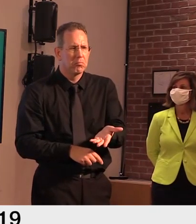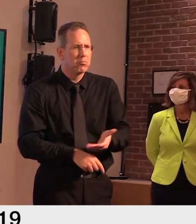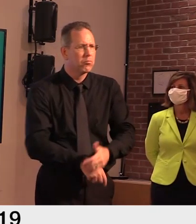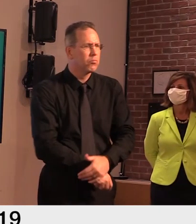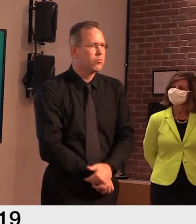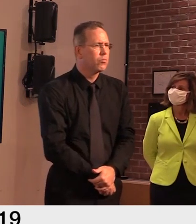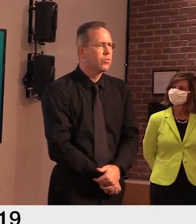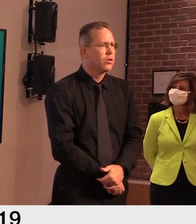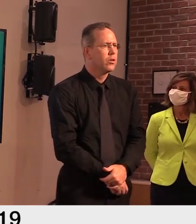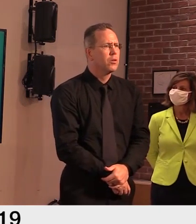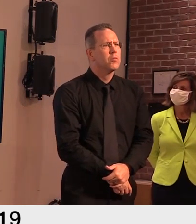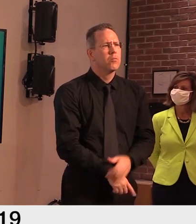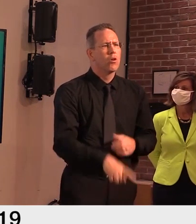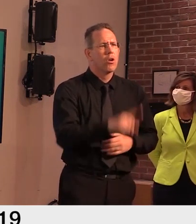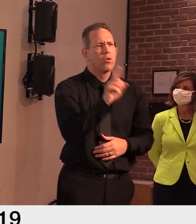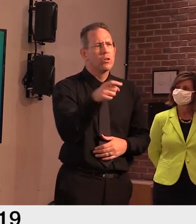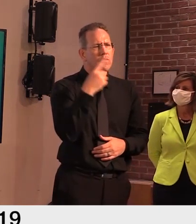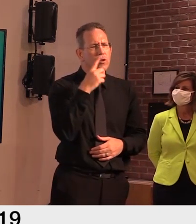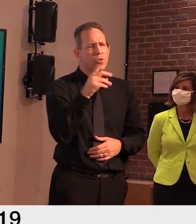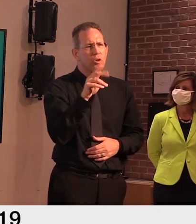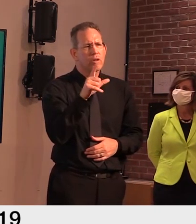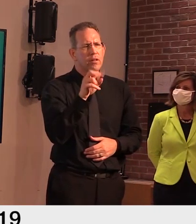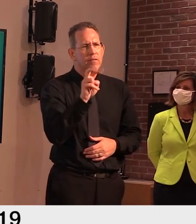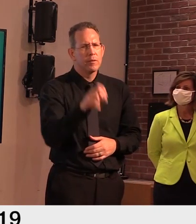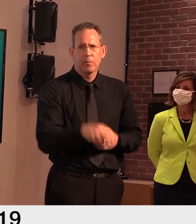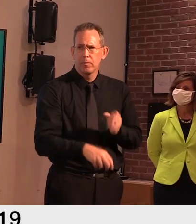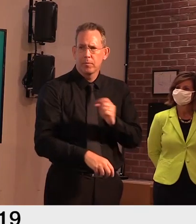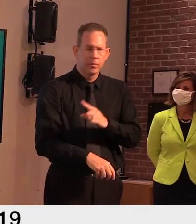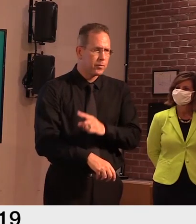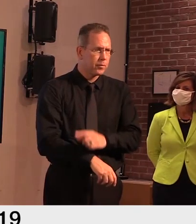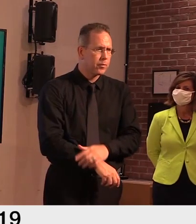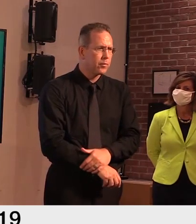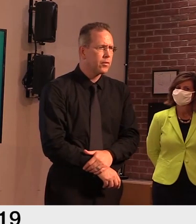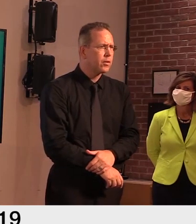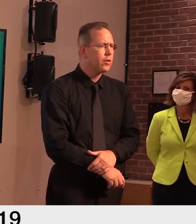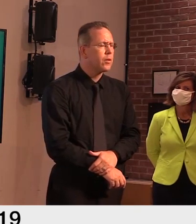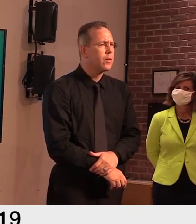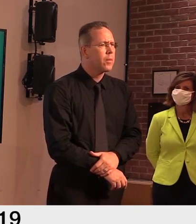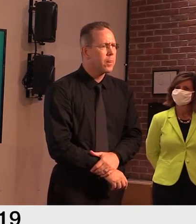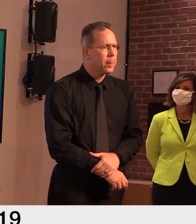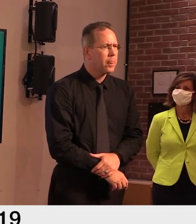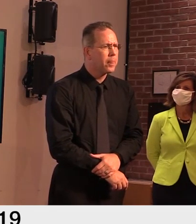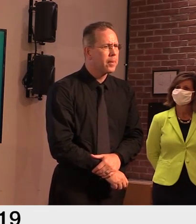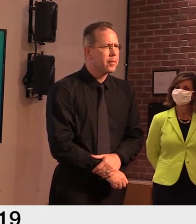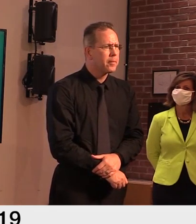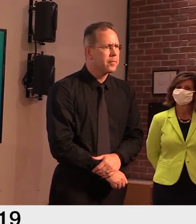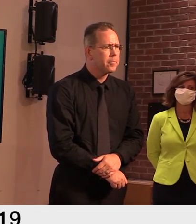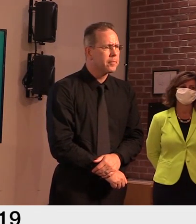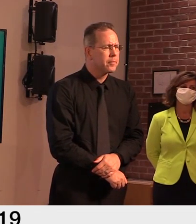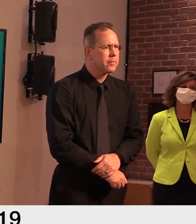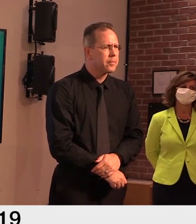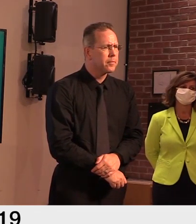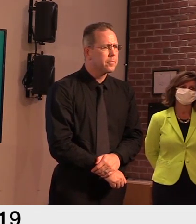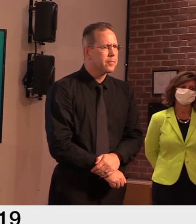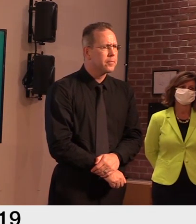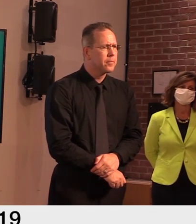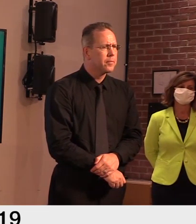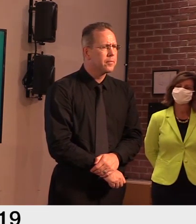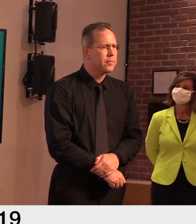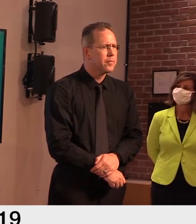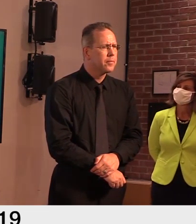after this, just connect with me and I can connect you separately. Next question goes to Avery at WCAX.